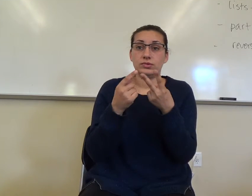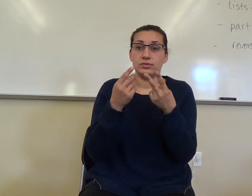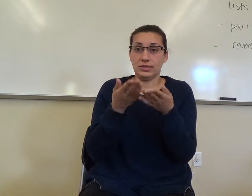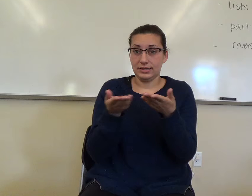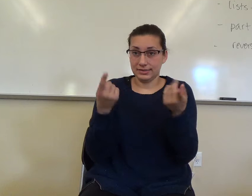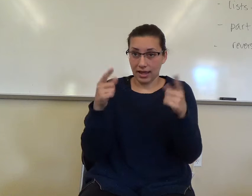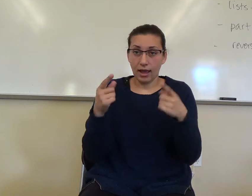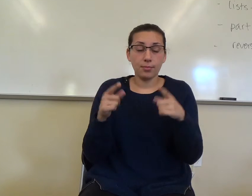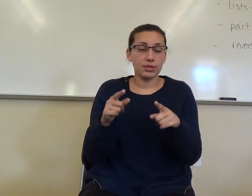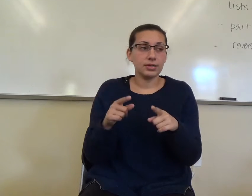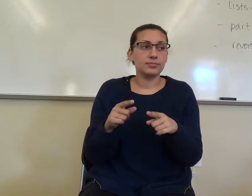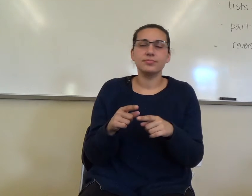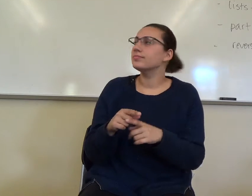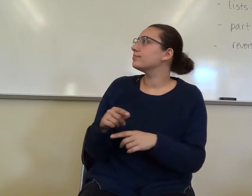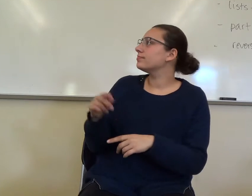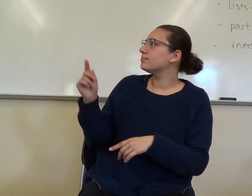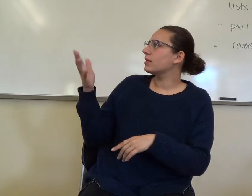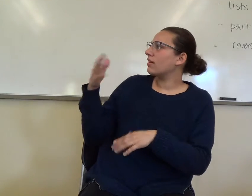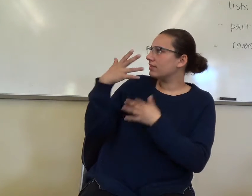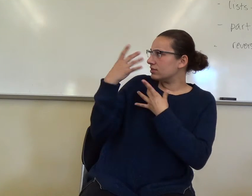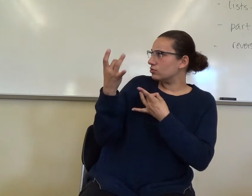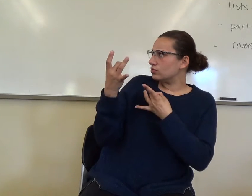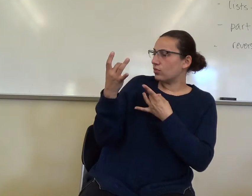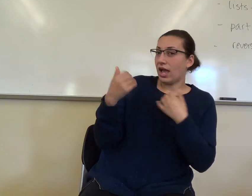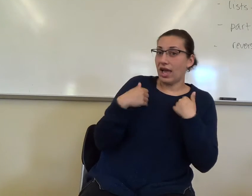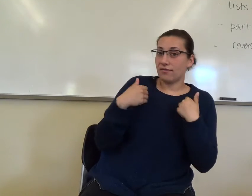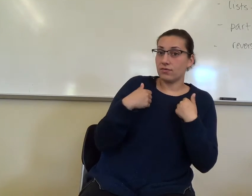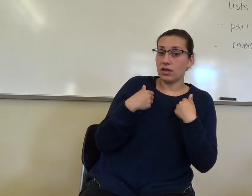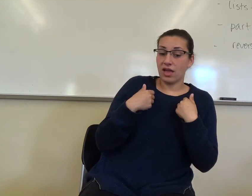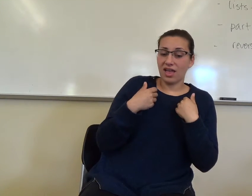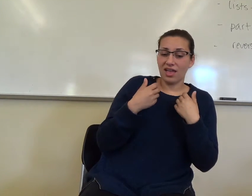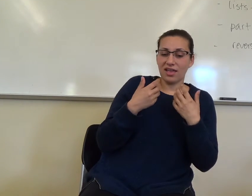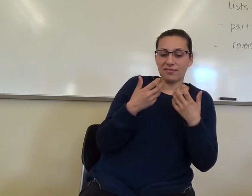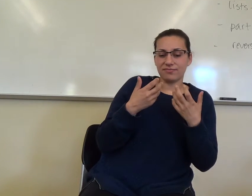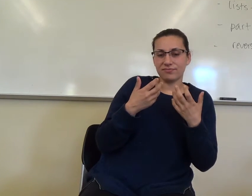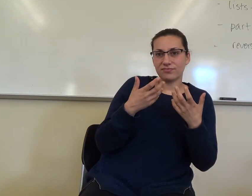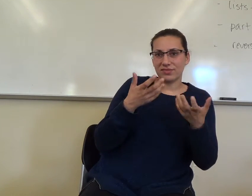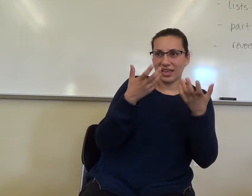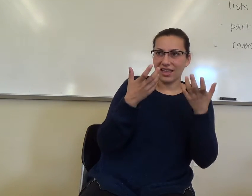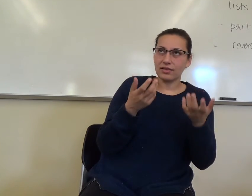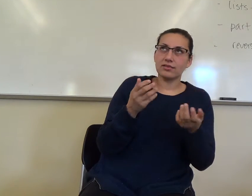kind of an interesting one. We have heavy and people who don't watch much. Heavy,